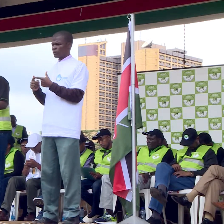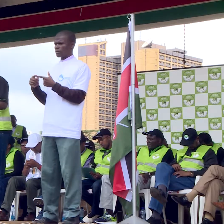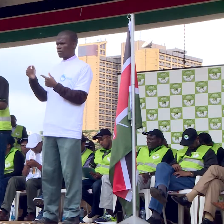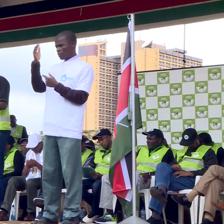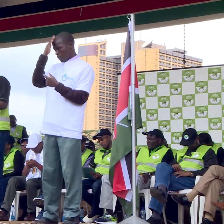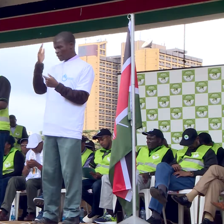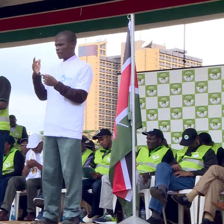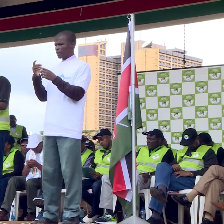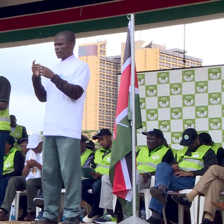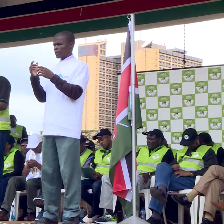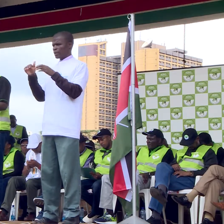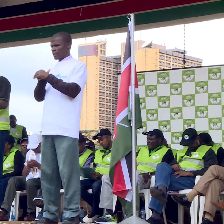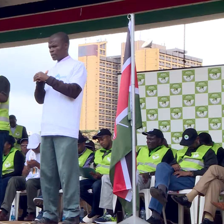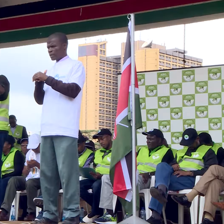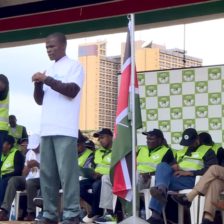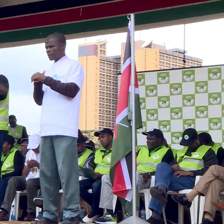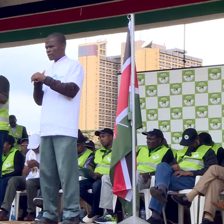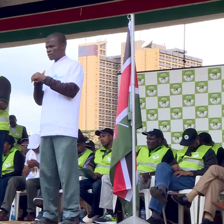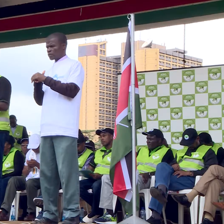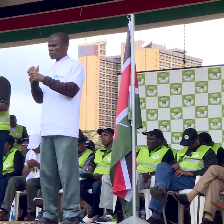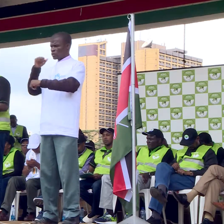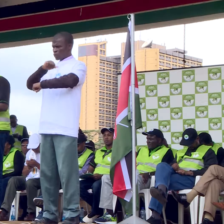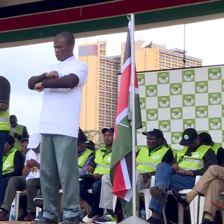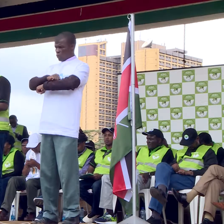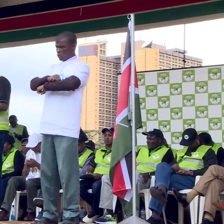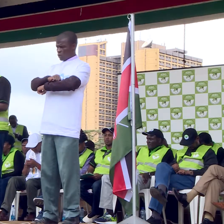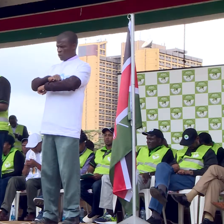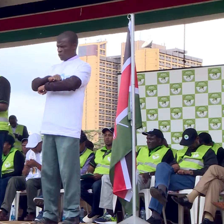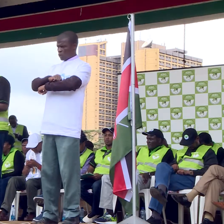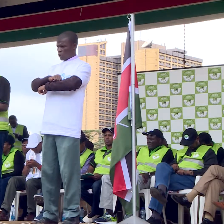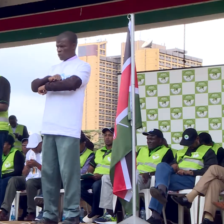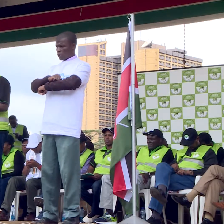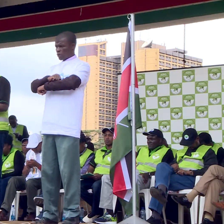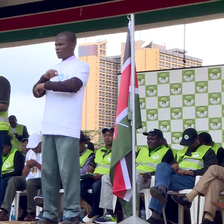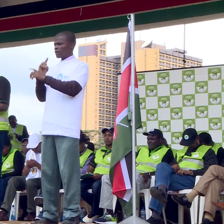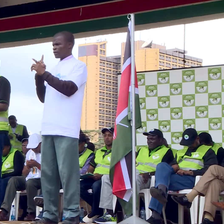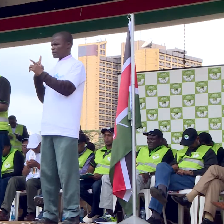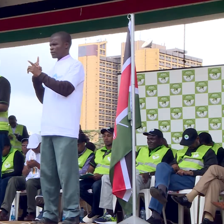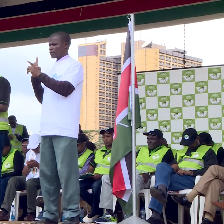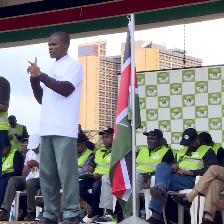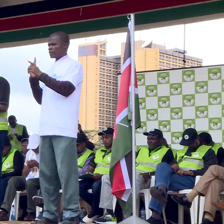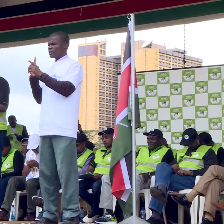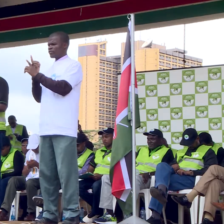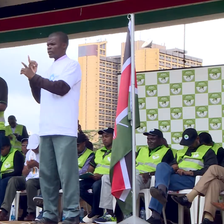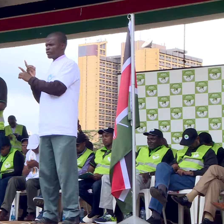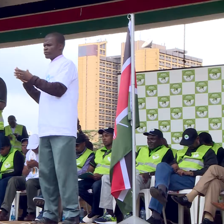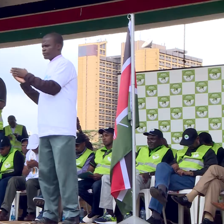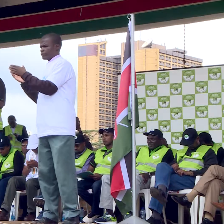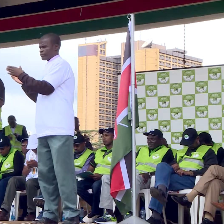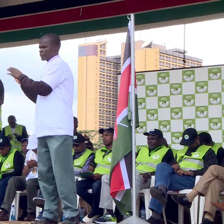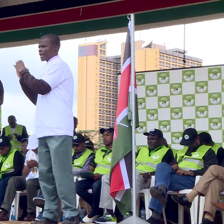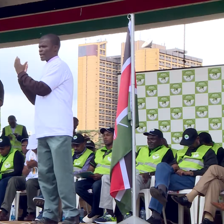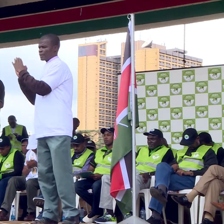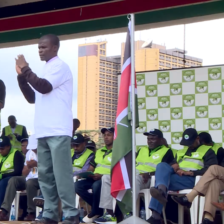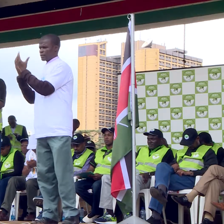katika shule kadhaa katika hizo clusters 5, na sisi tutawajulisha stakeholders wetu